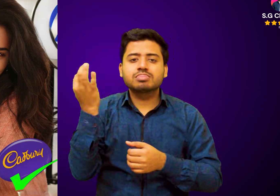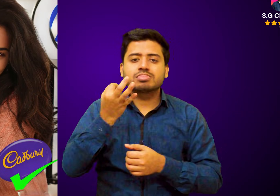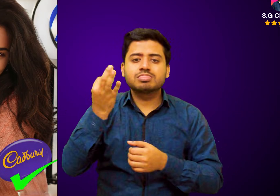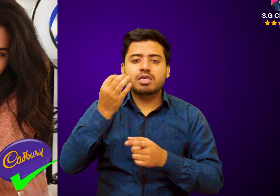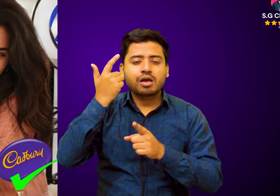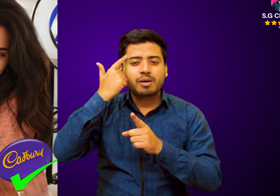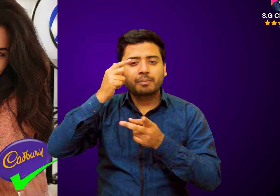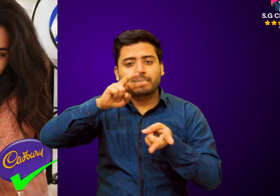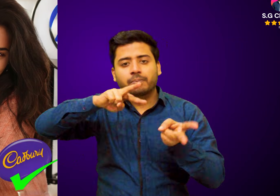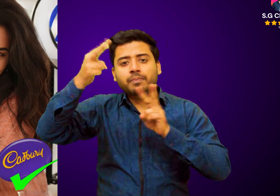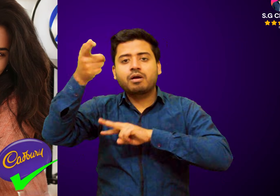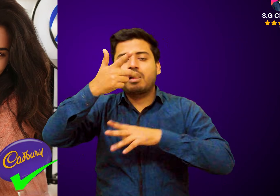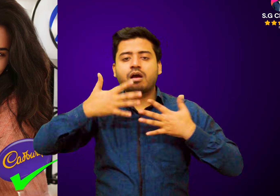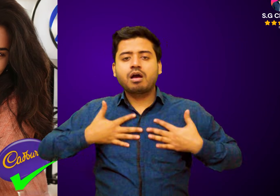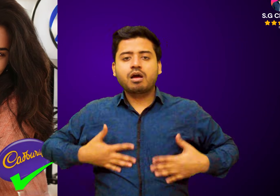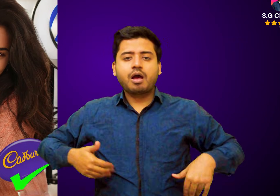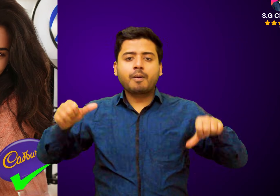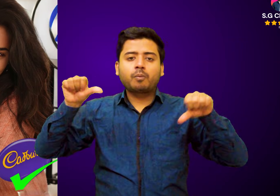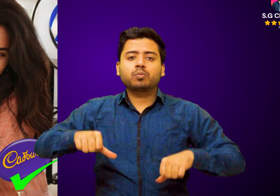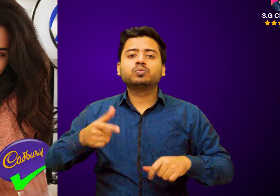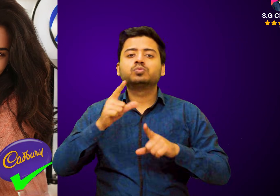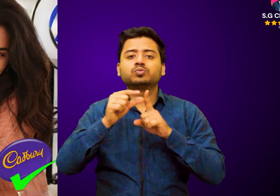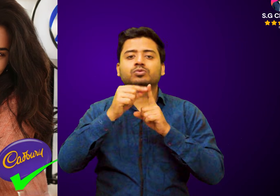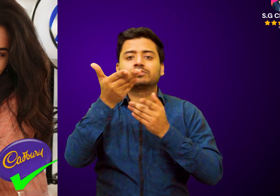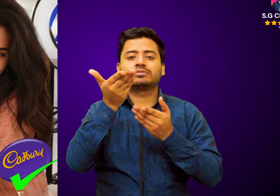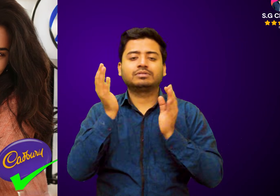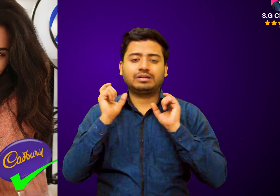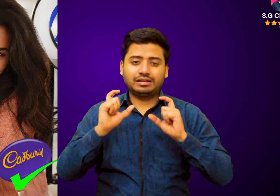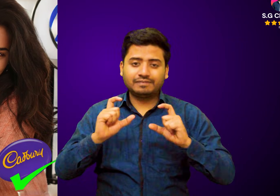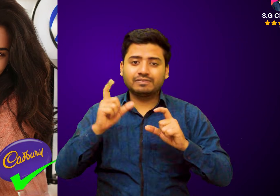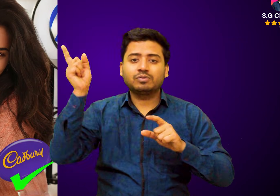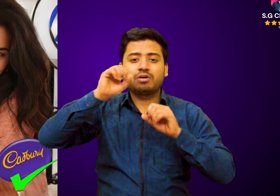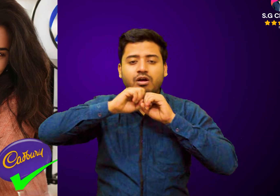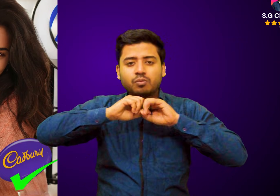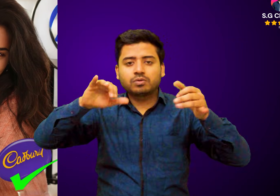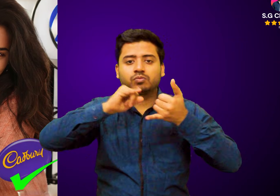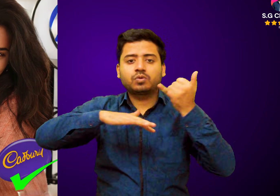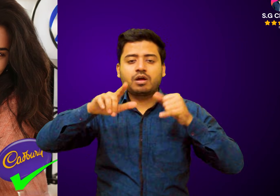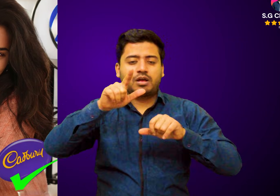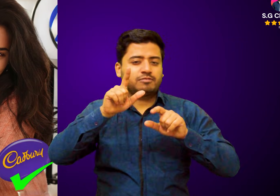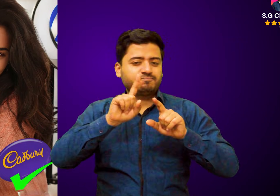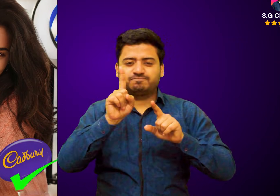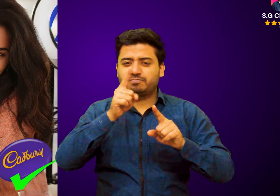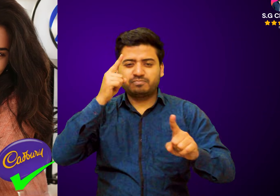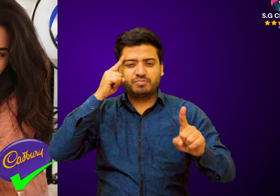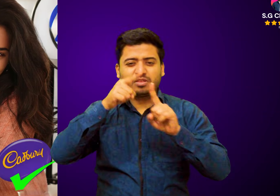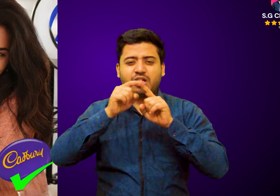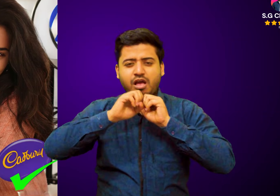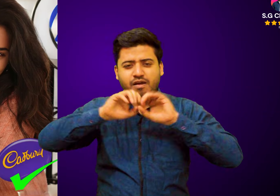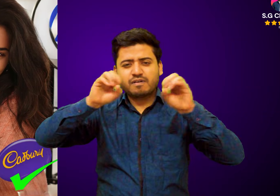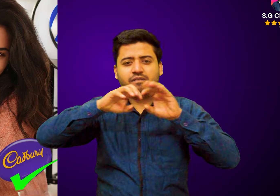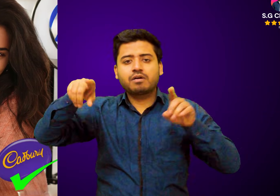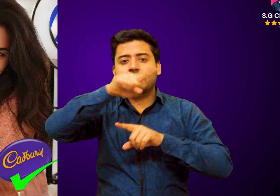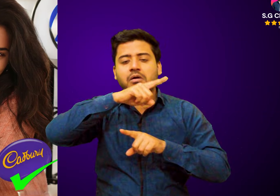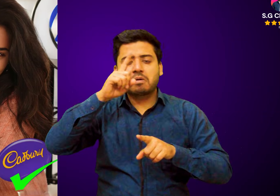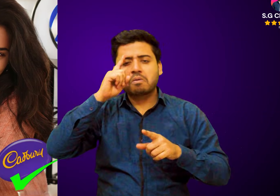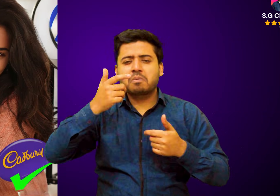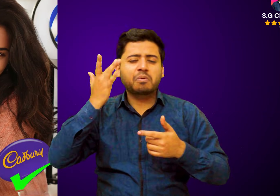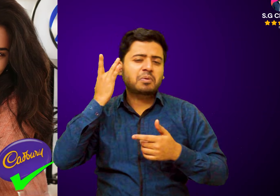bowl over simmering water. Add cocoa. Sift in 1/3 cup of cocoa powder and whisk until smooth. Incorporate